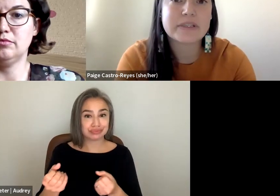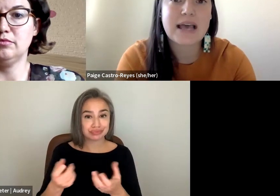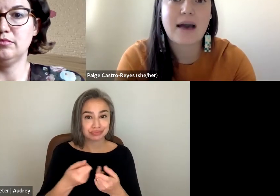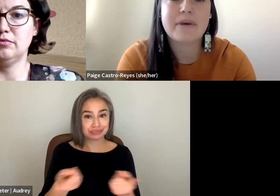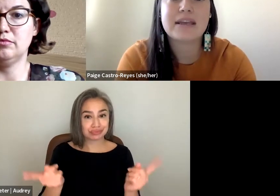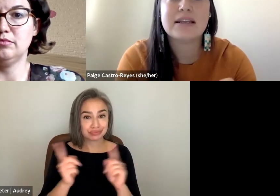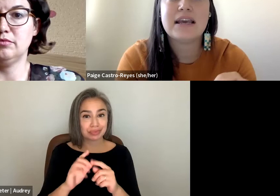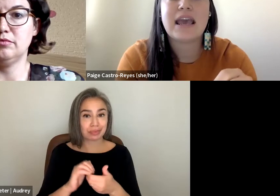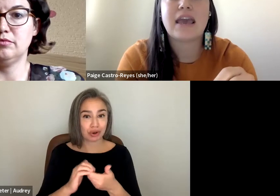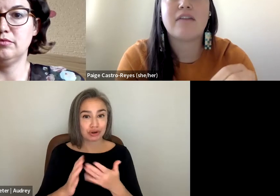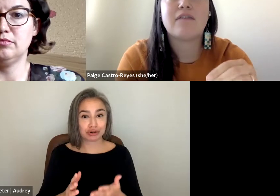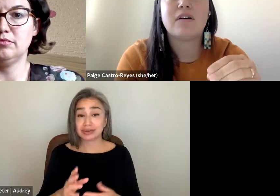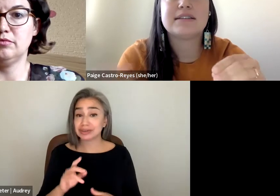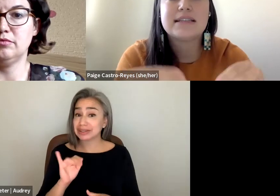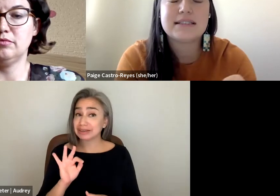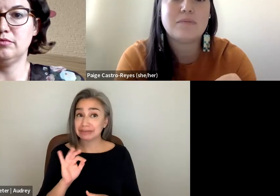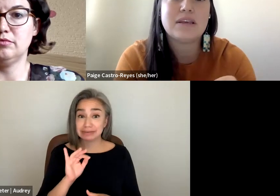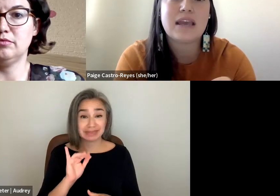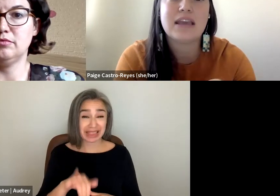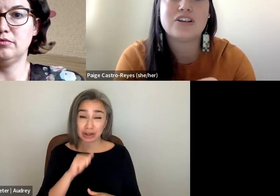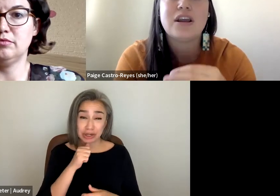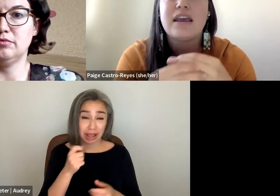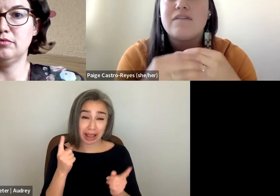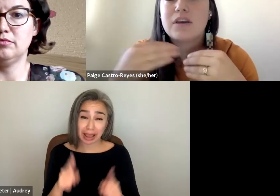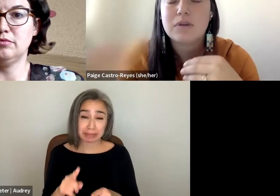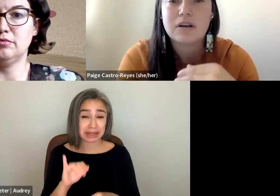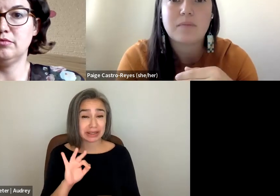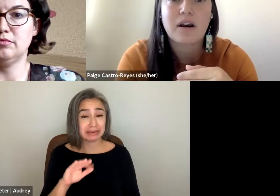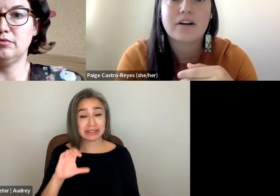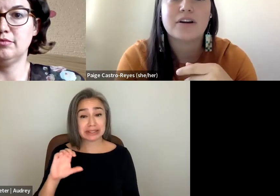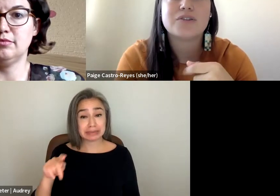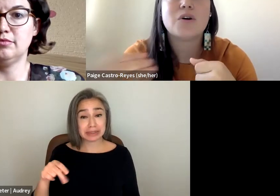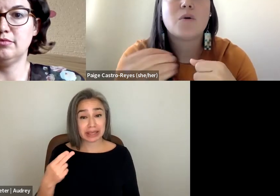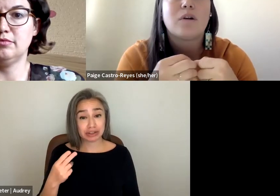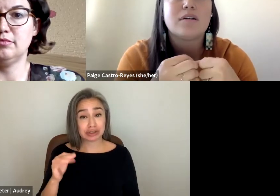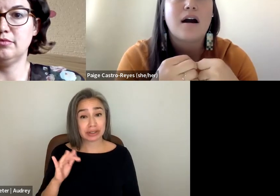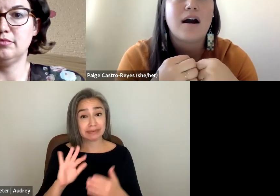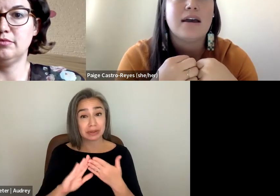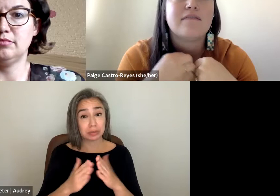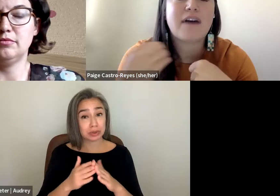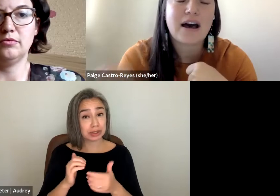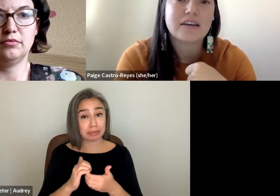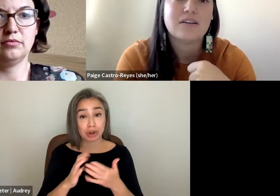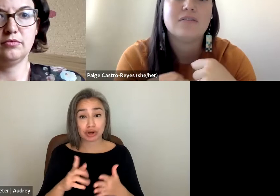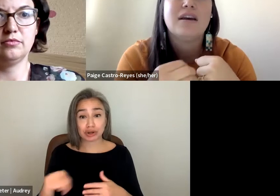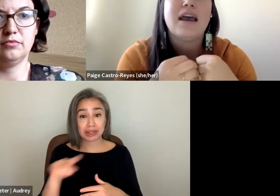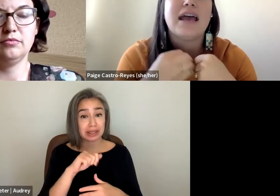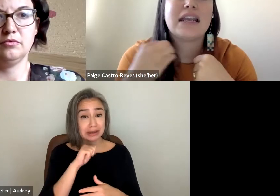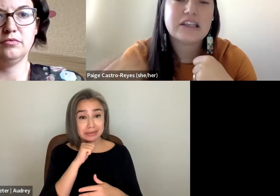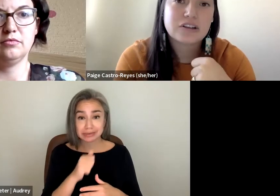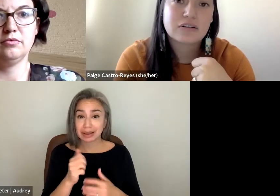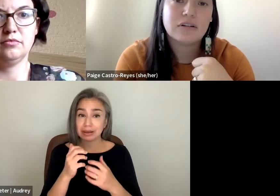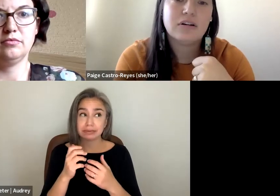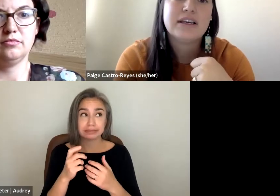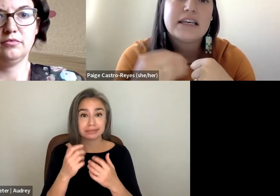been able to happen if CCPH, if the community partners were not valued